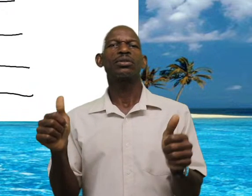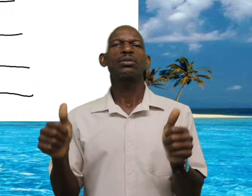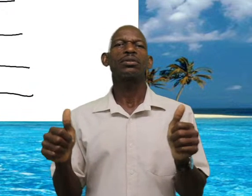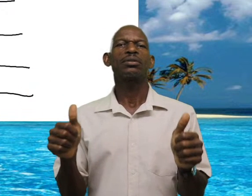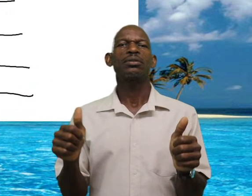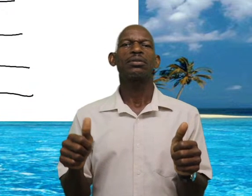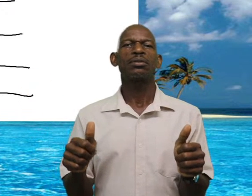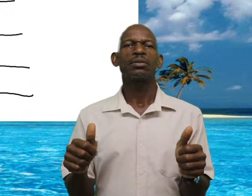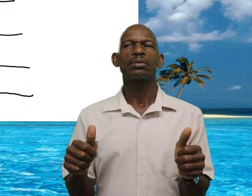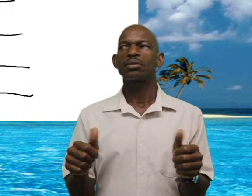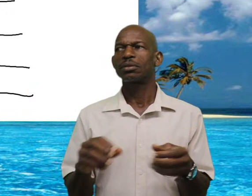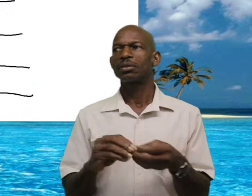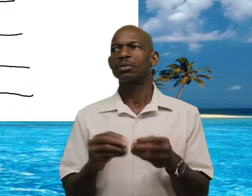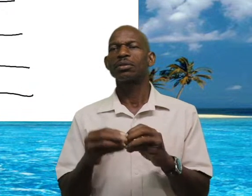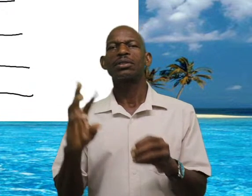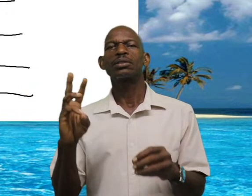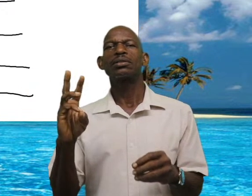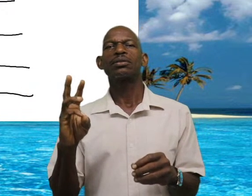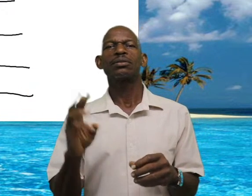Number 6.